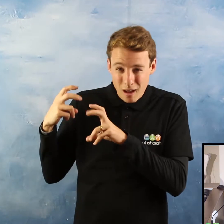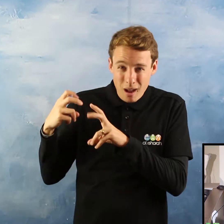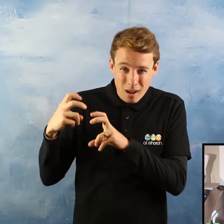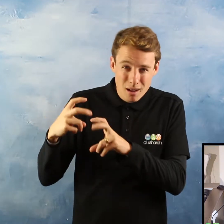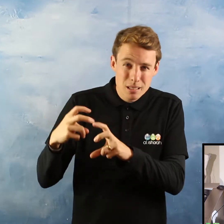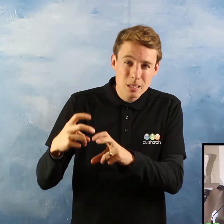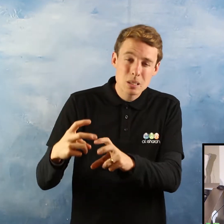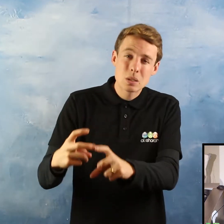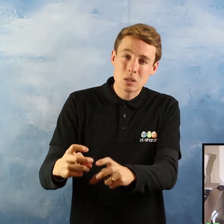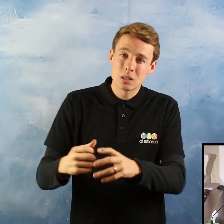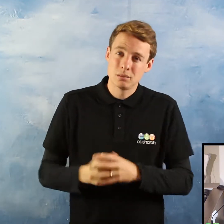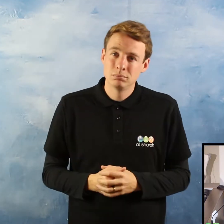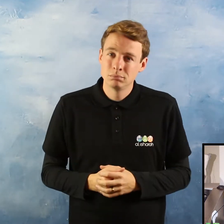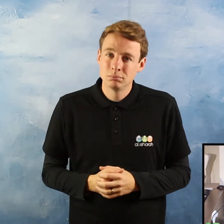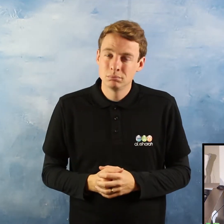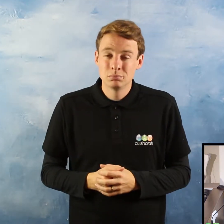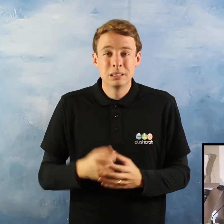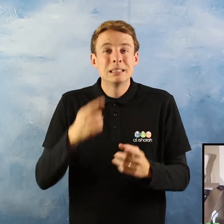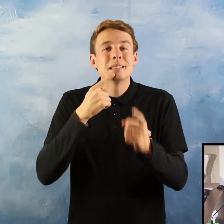researchers used data from